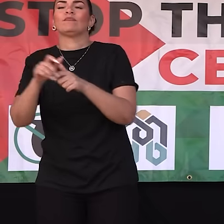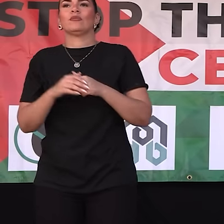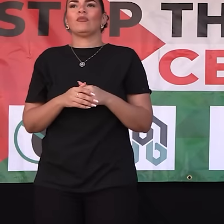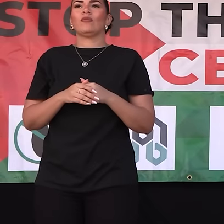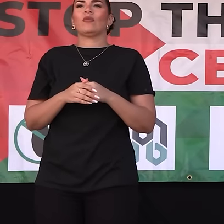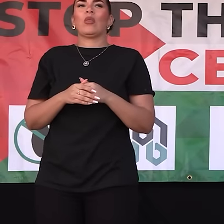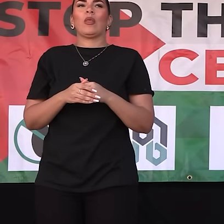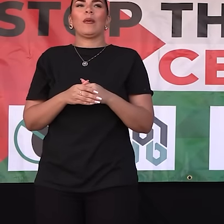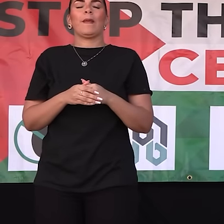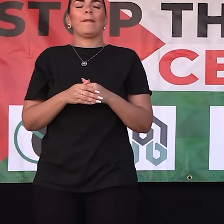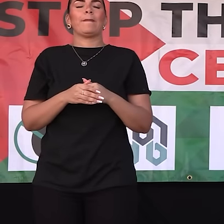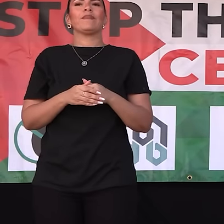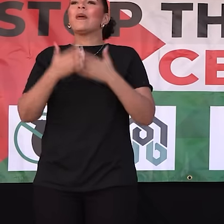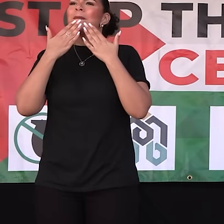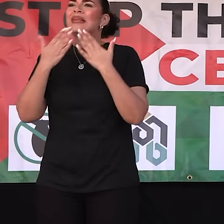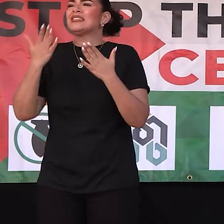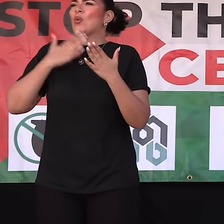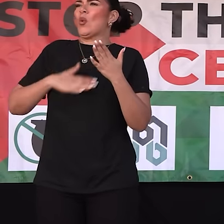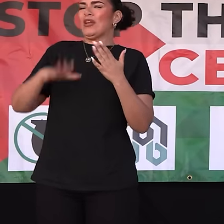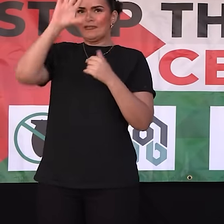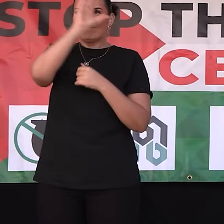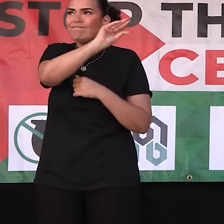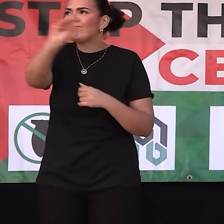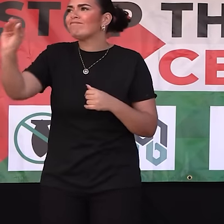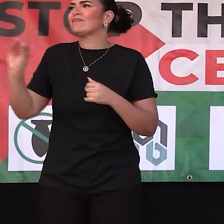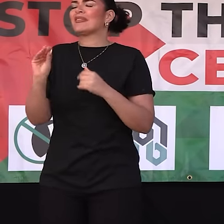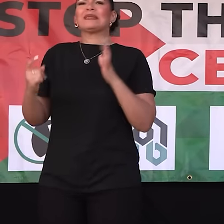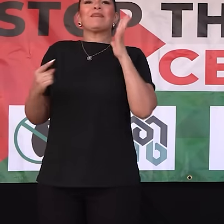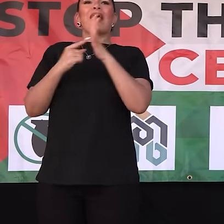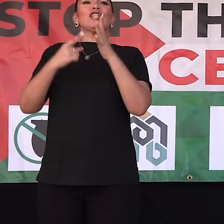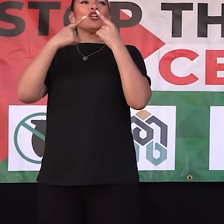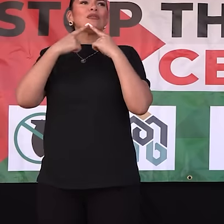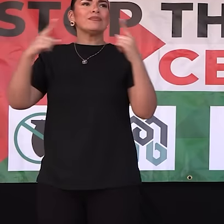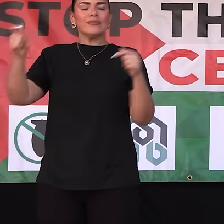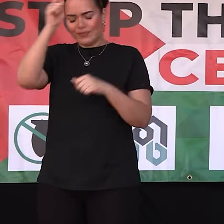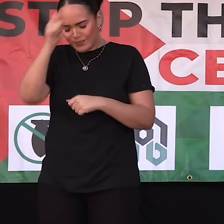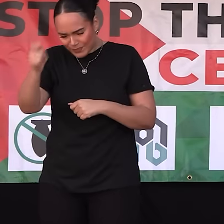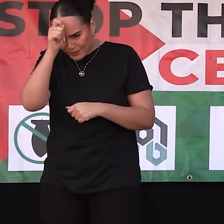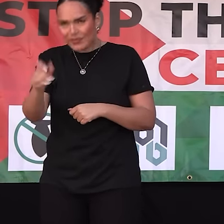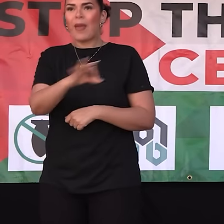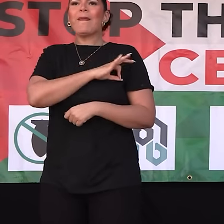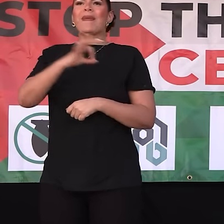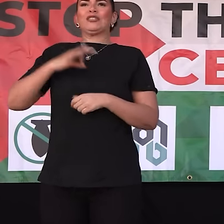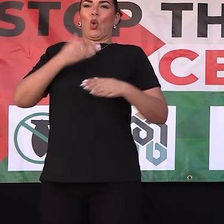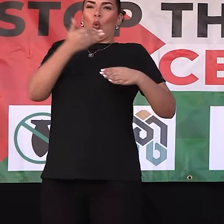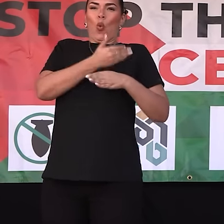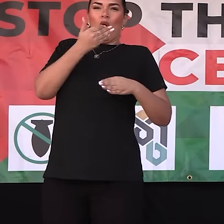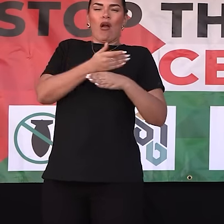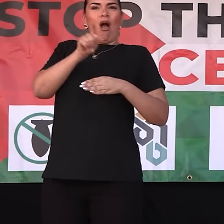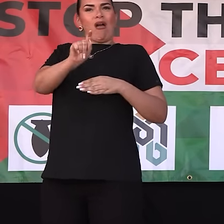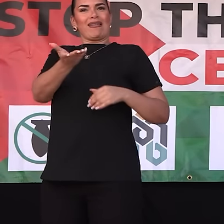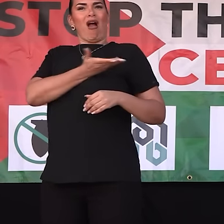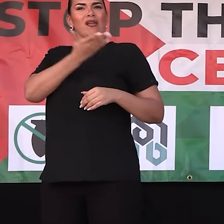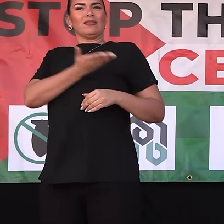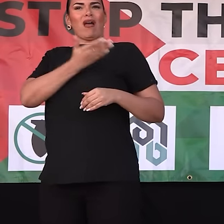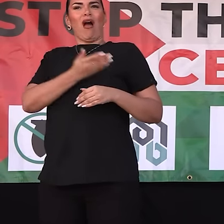we make a special mention to all the medical workers in Gaza and the medical campaign that supports them in Gaza?